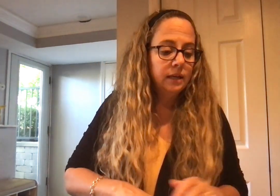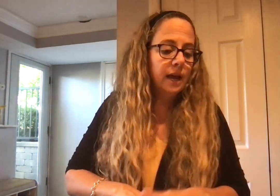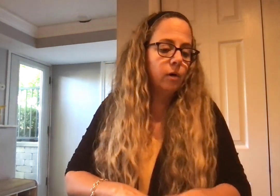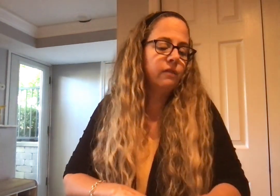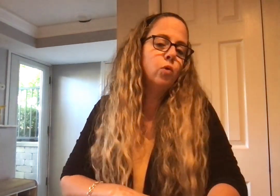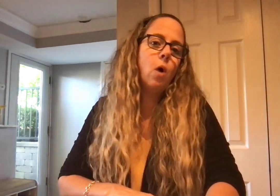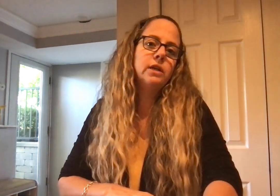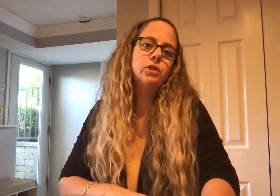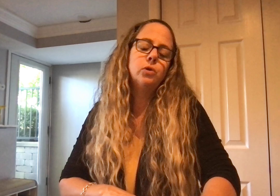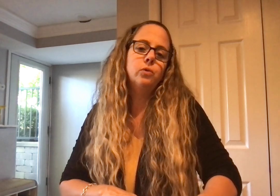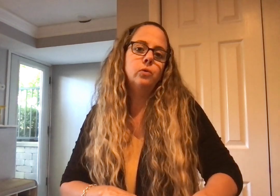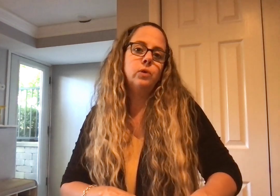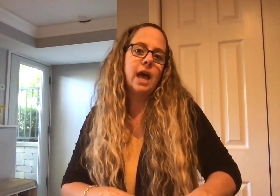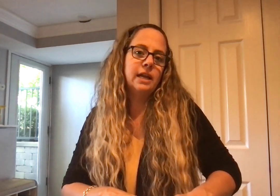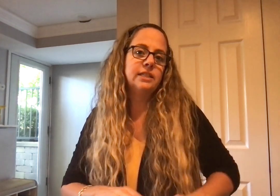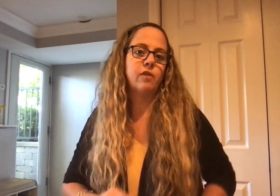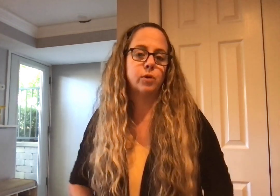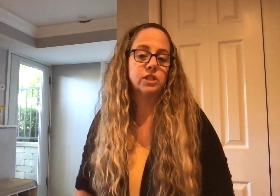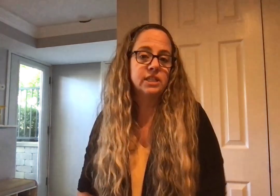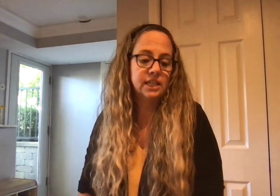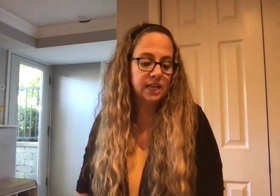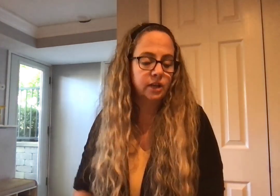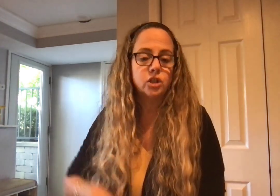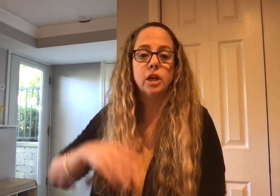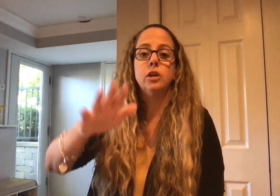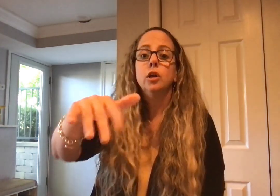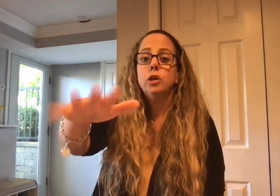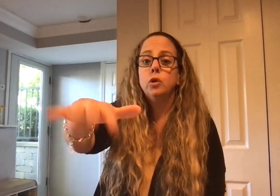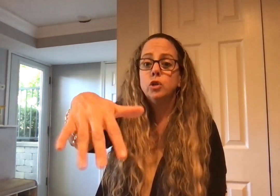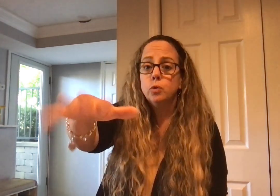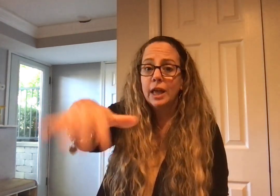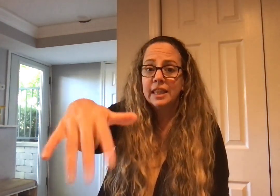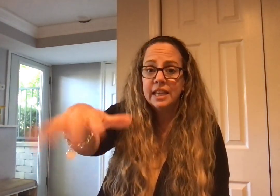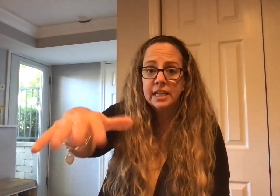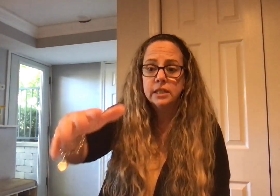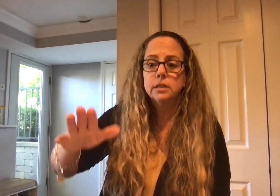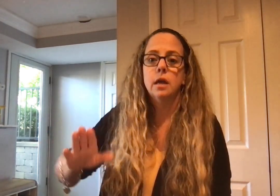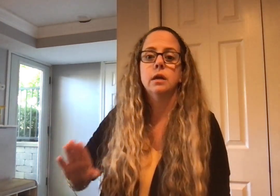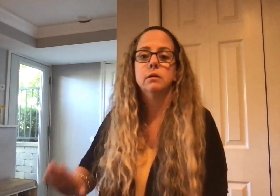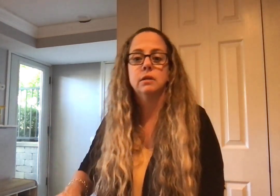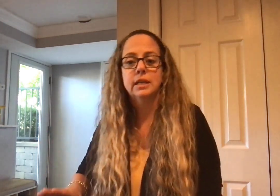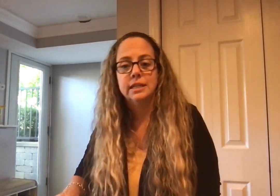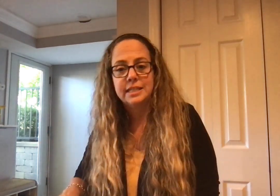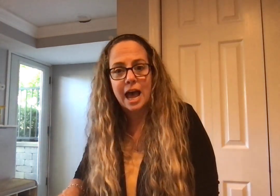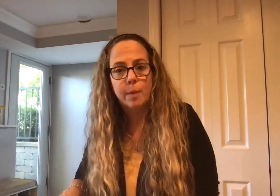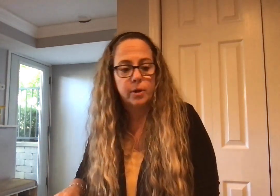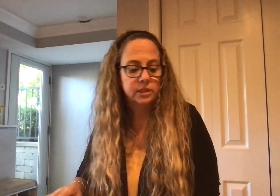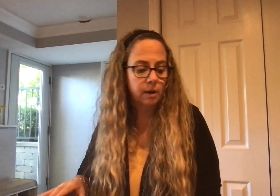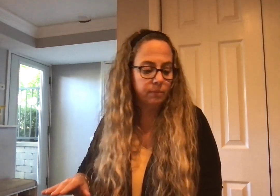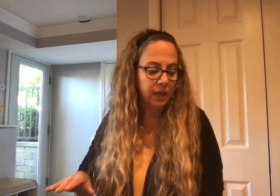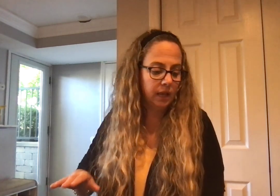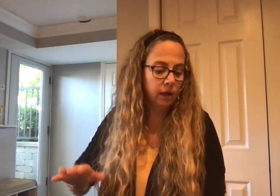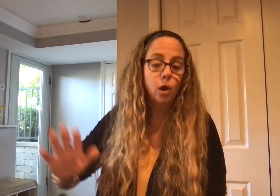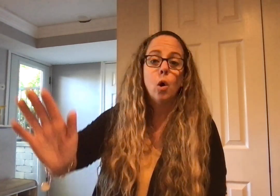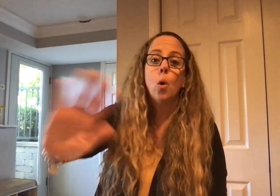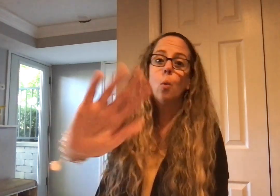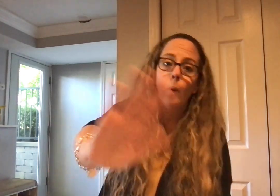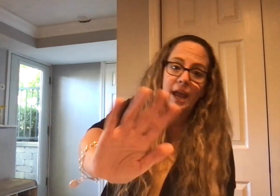Now, if you want to get a deaf person's attention, you could do like this, tap on something, wave